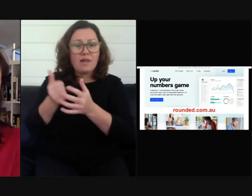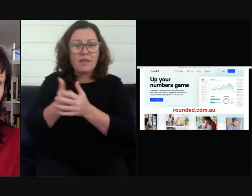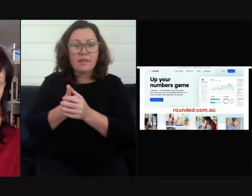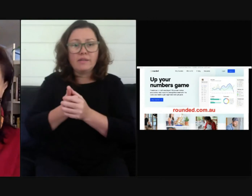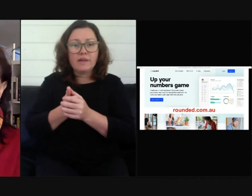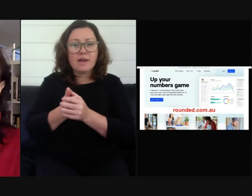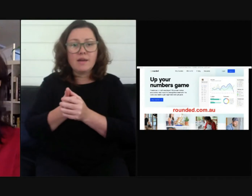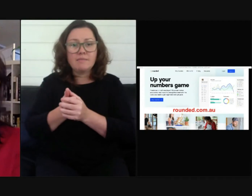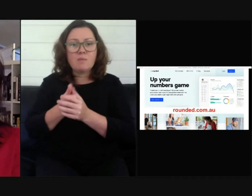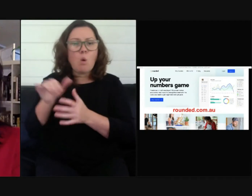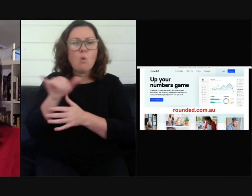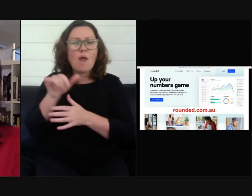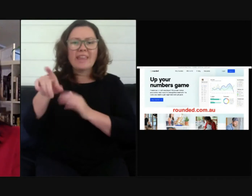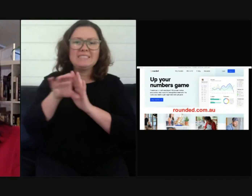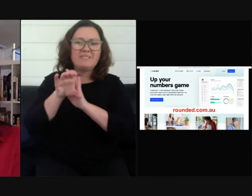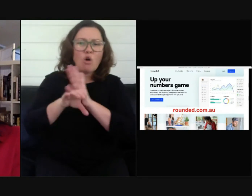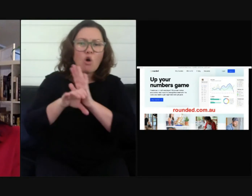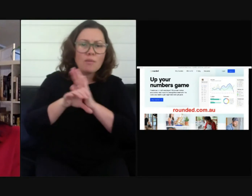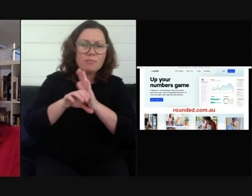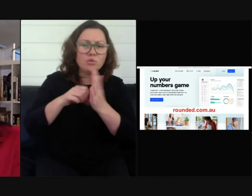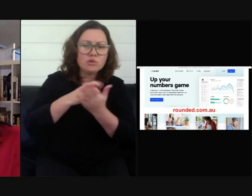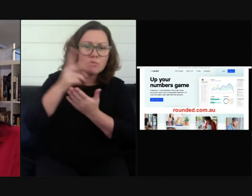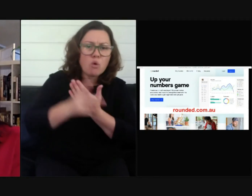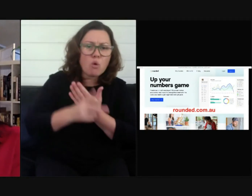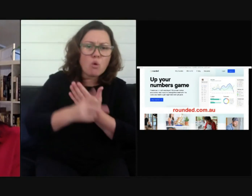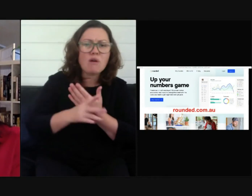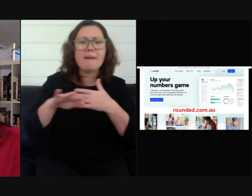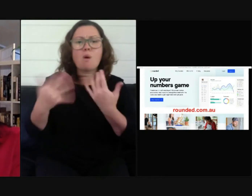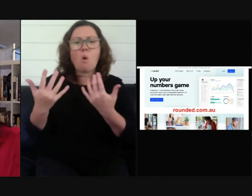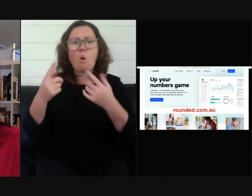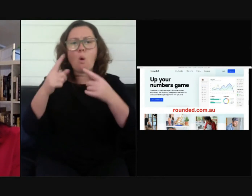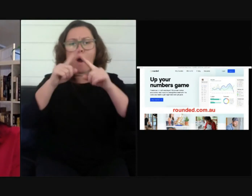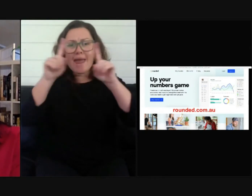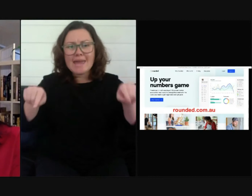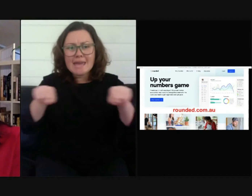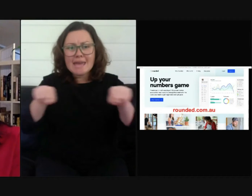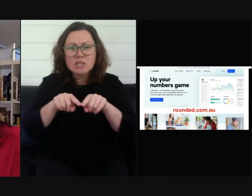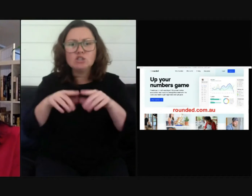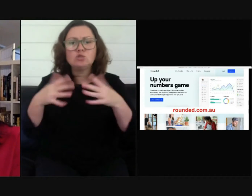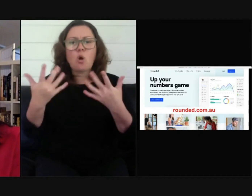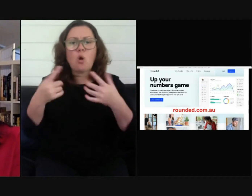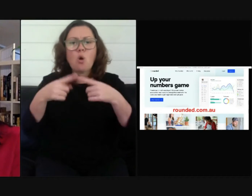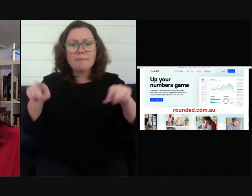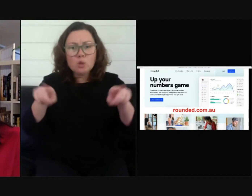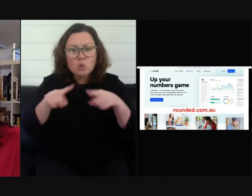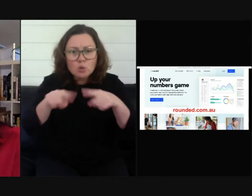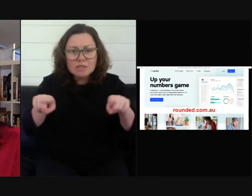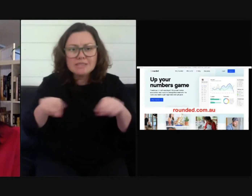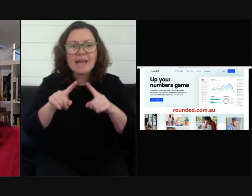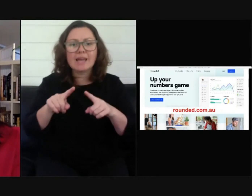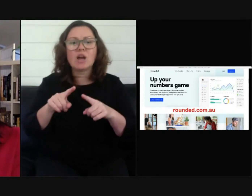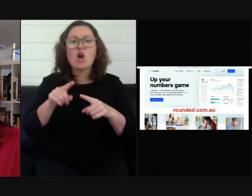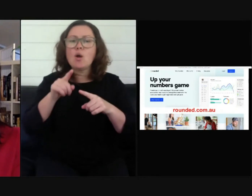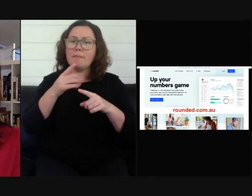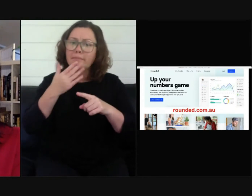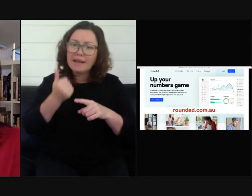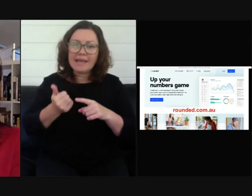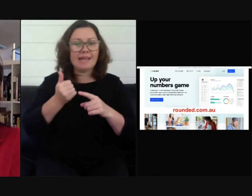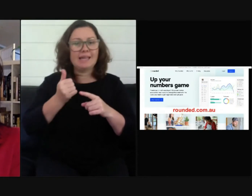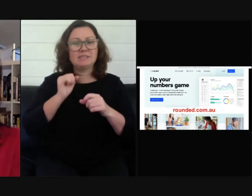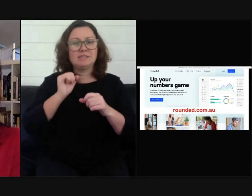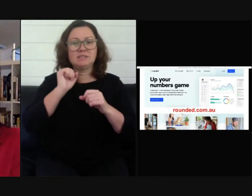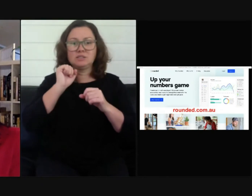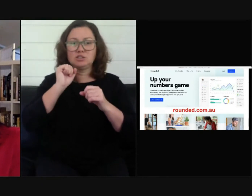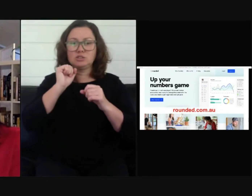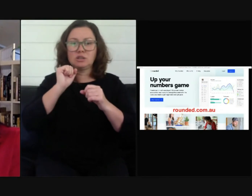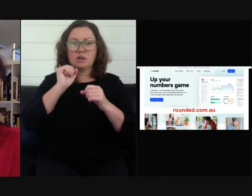music, image library. I think it's really important to just go line by line through absolutely everything and ensure that you're getting the